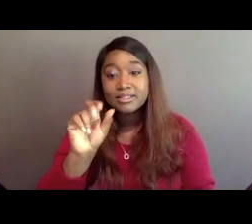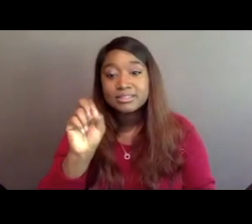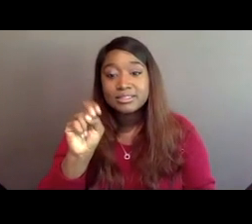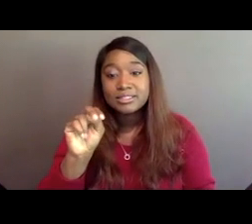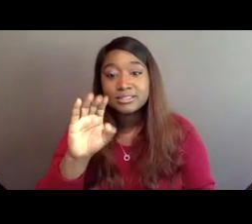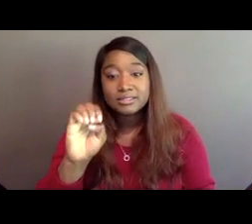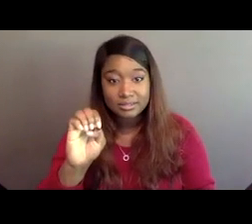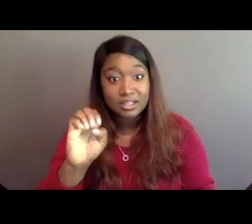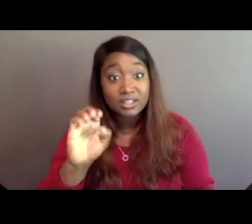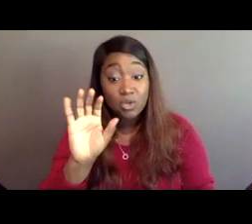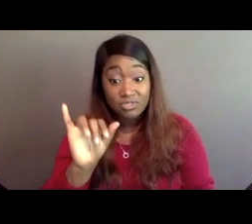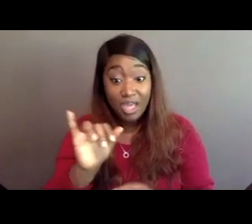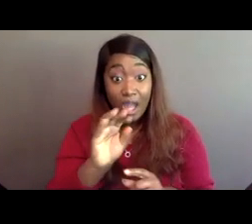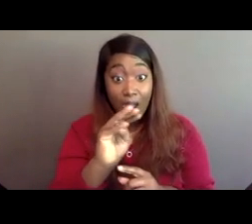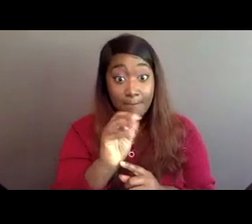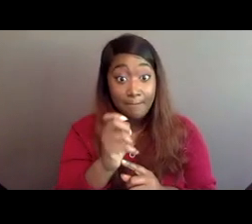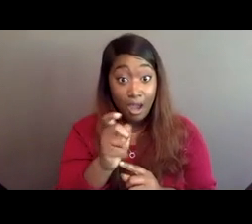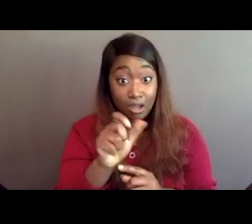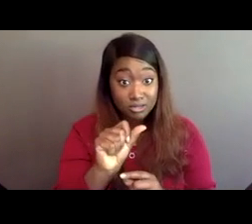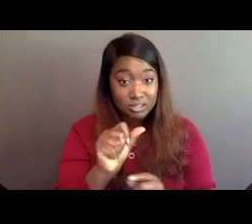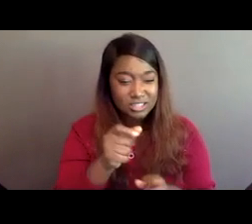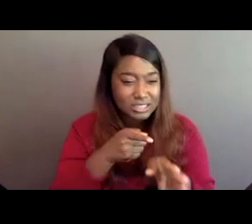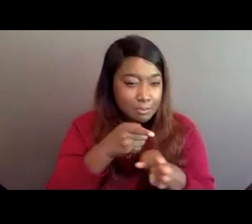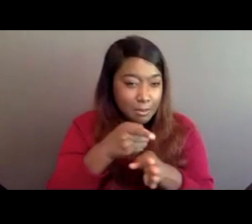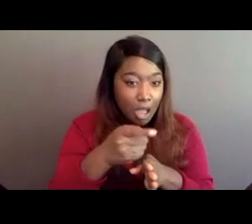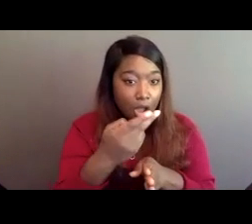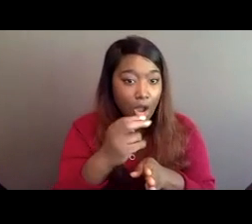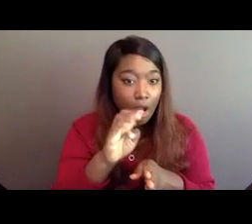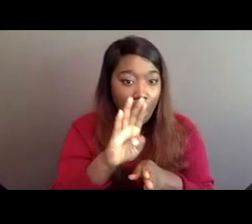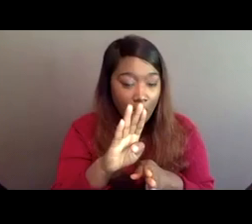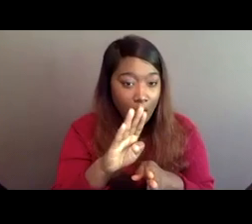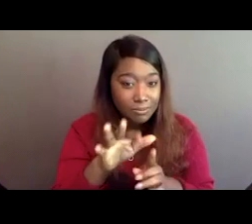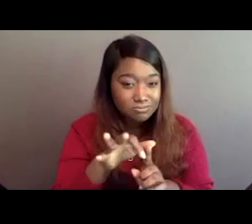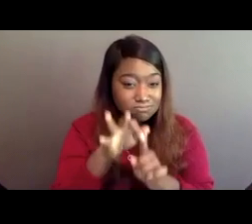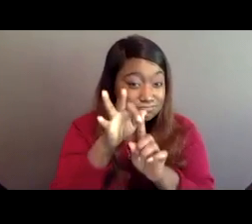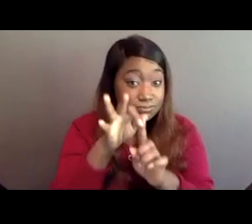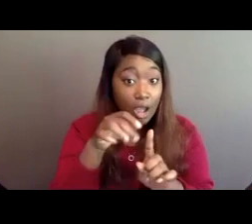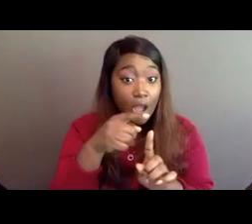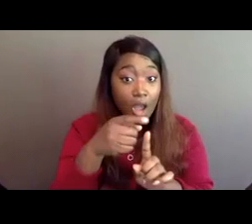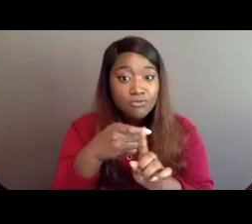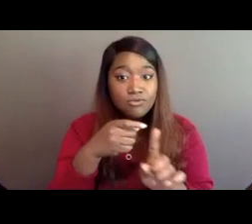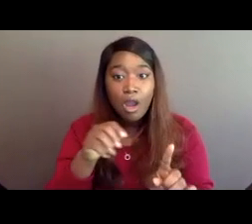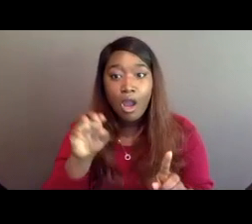very specialized herb. It comes from the mugwort plant,